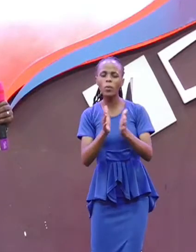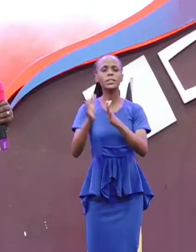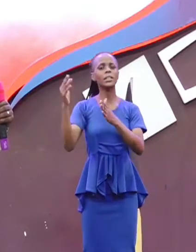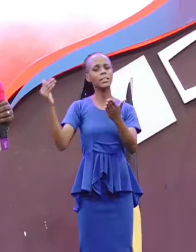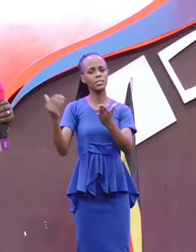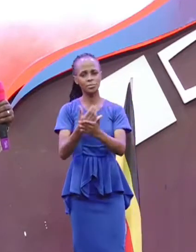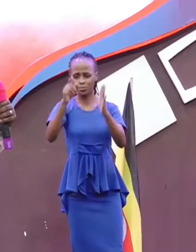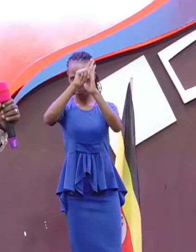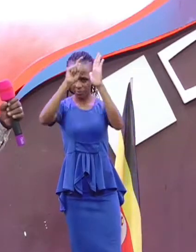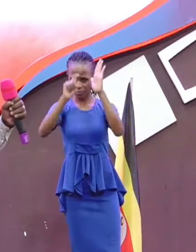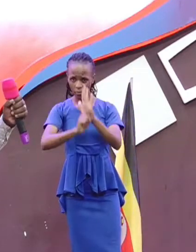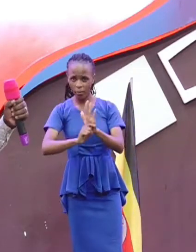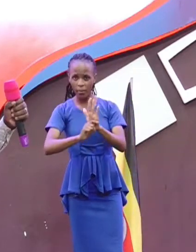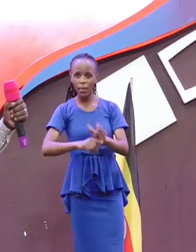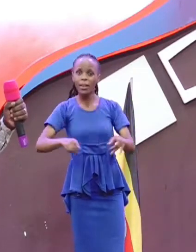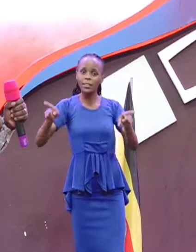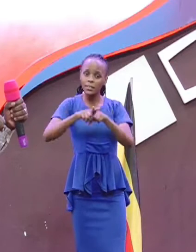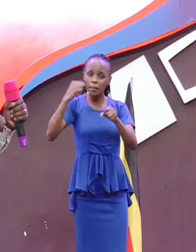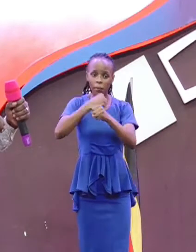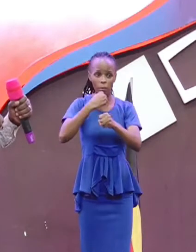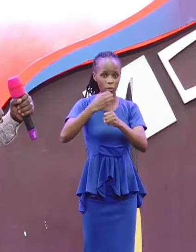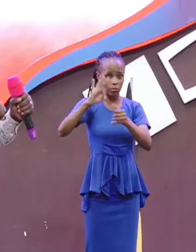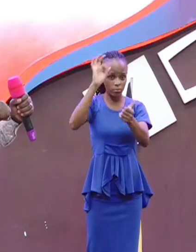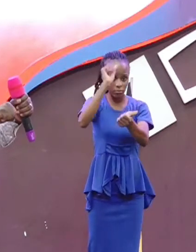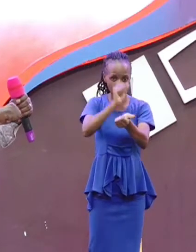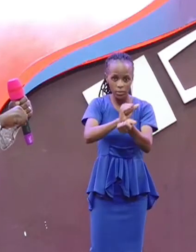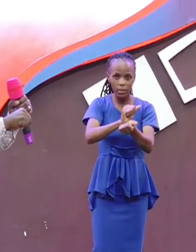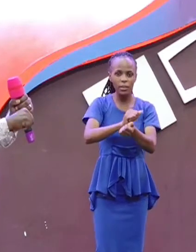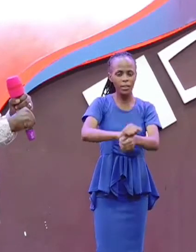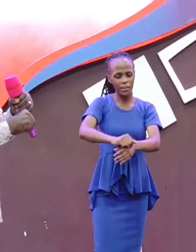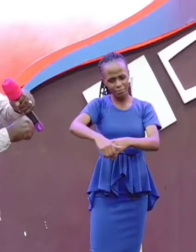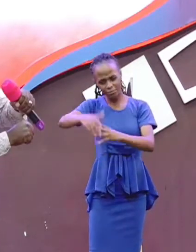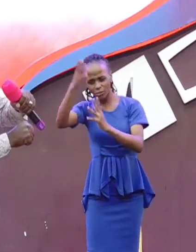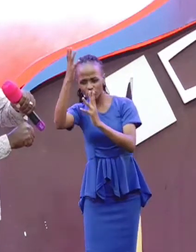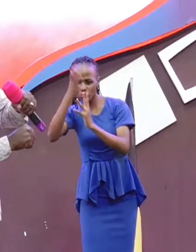perfects the New and Old Testament. And the work of Paul